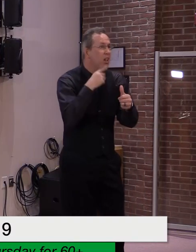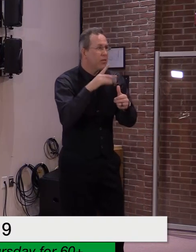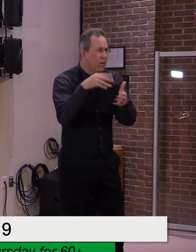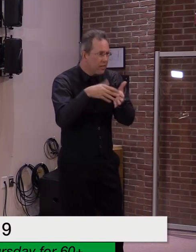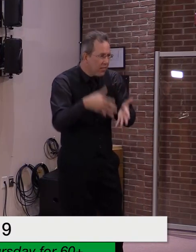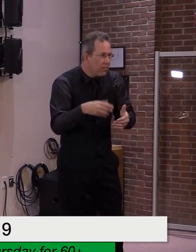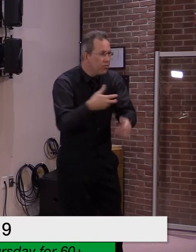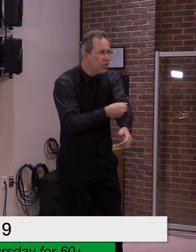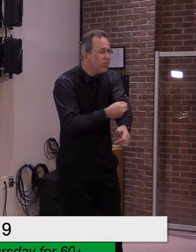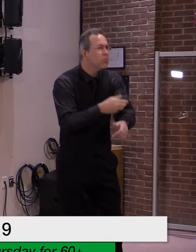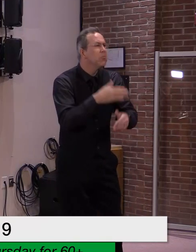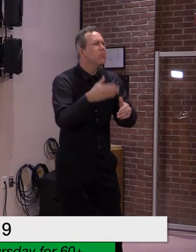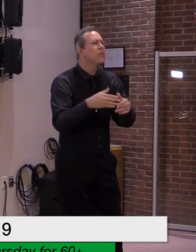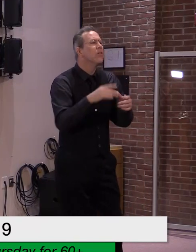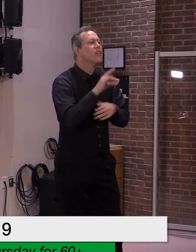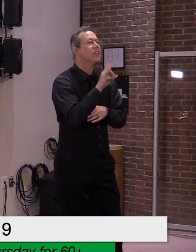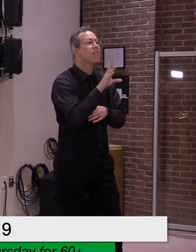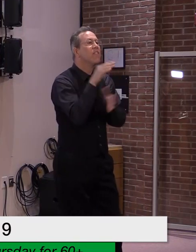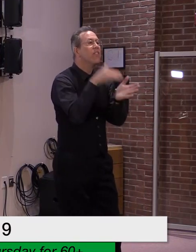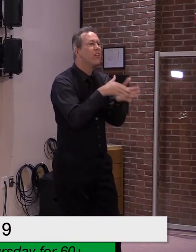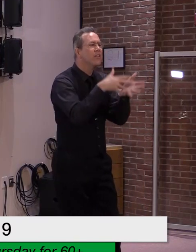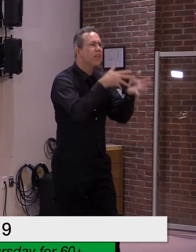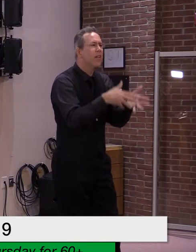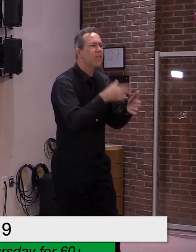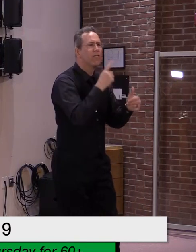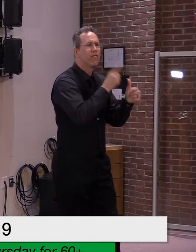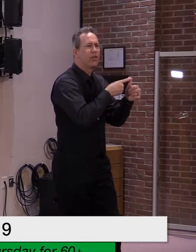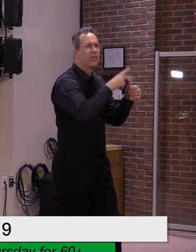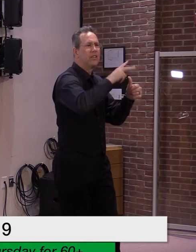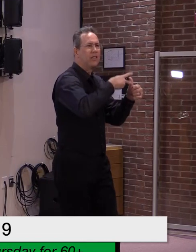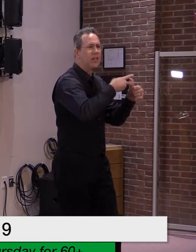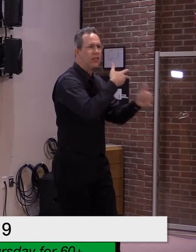97,100 have received their first and last doses.